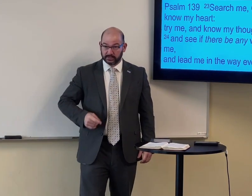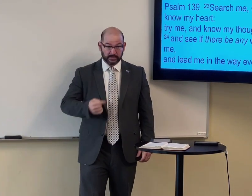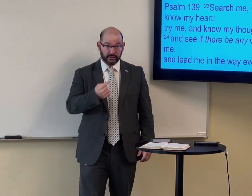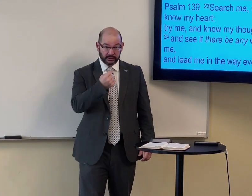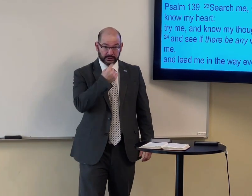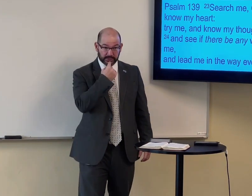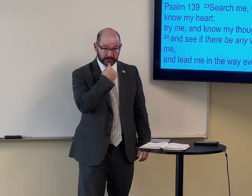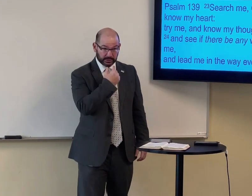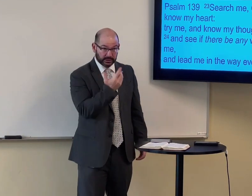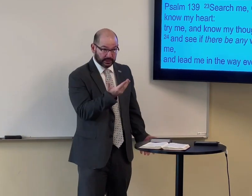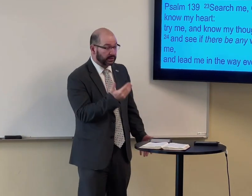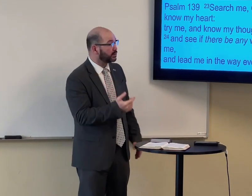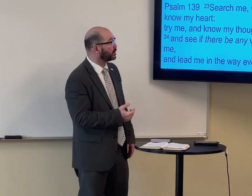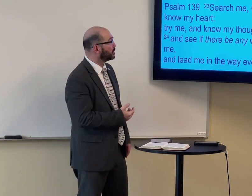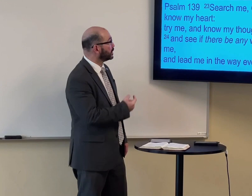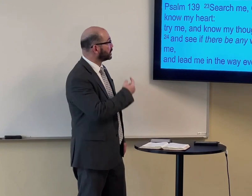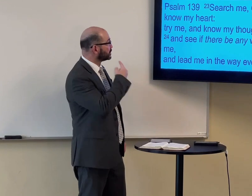David wrote this song, and he said,